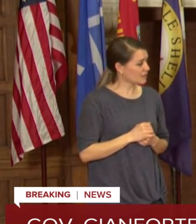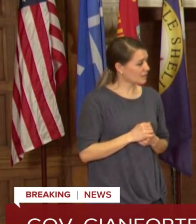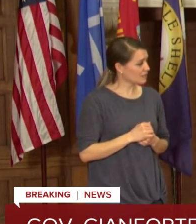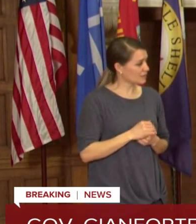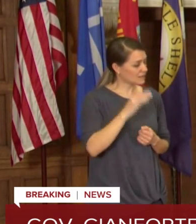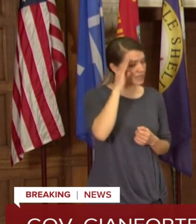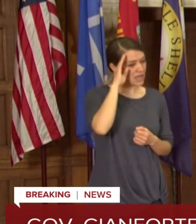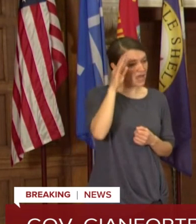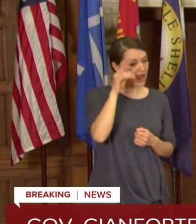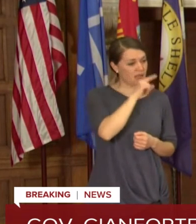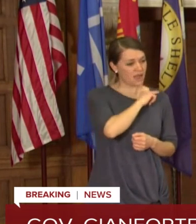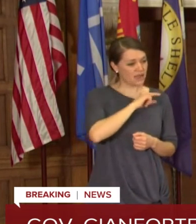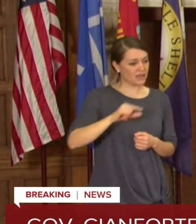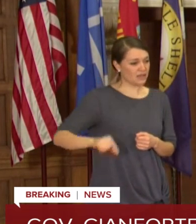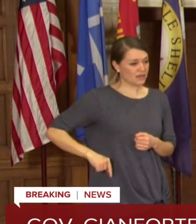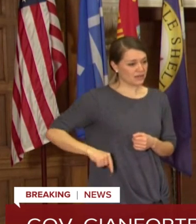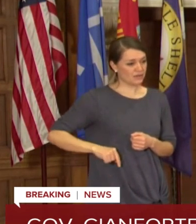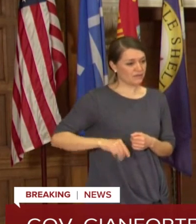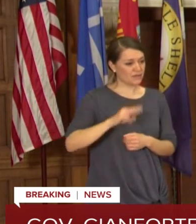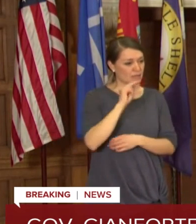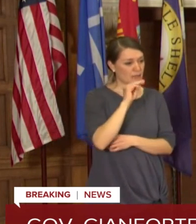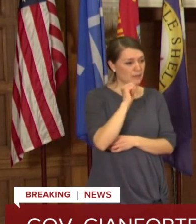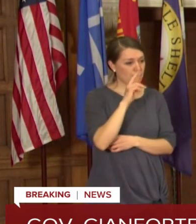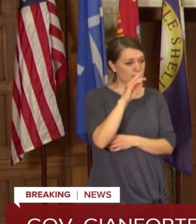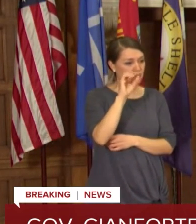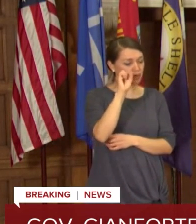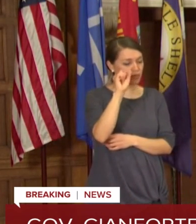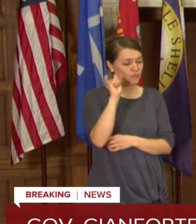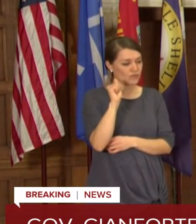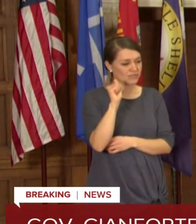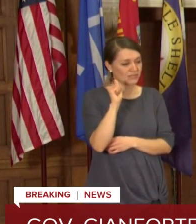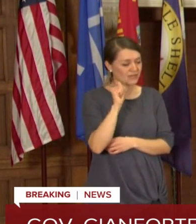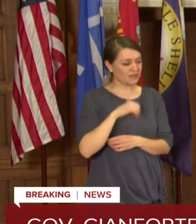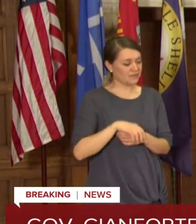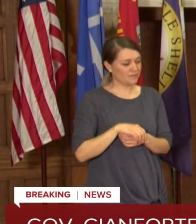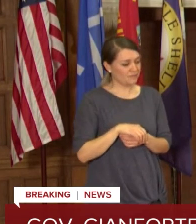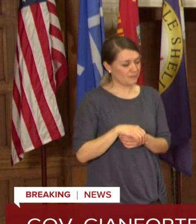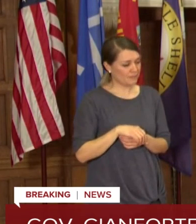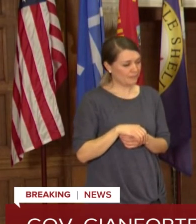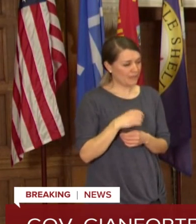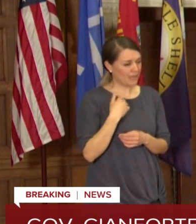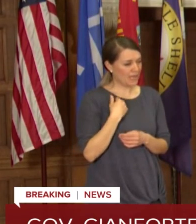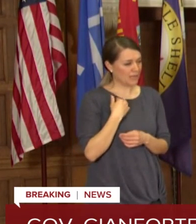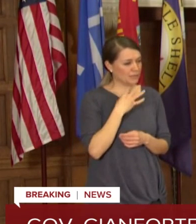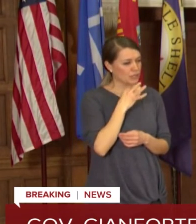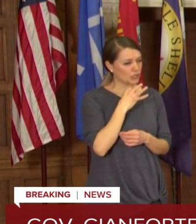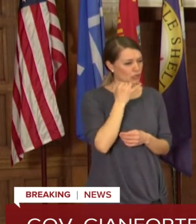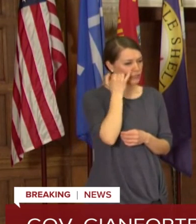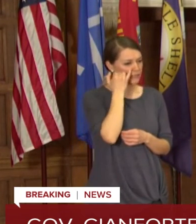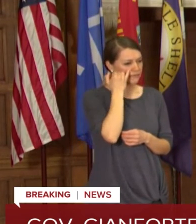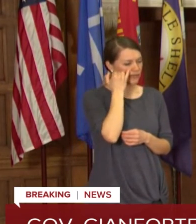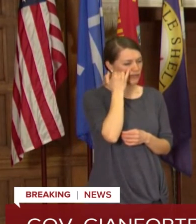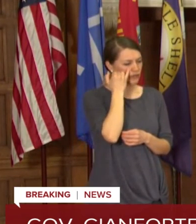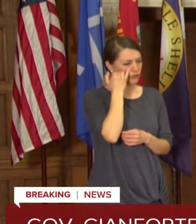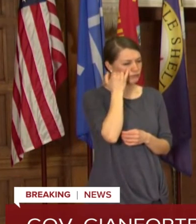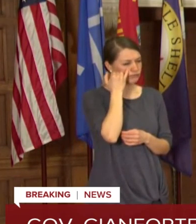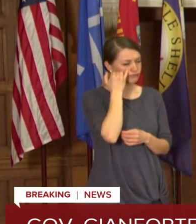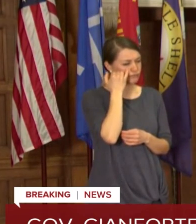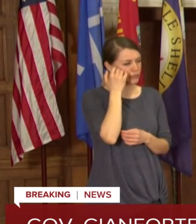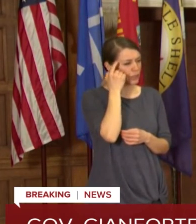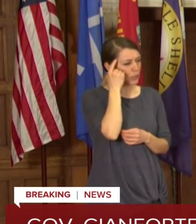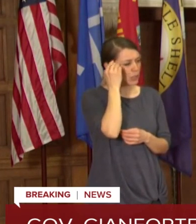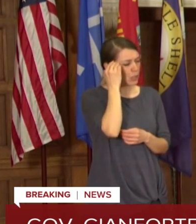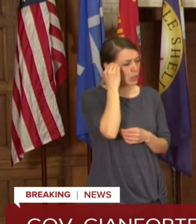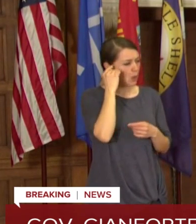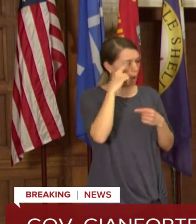Hi, Governor Gianforte. This is Maritza Giorgio with NBC Montana. I'm wondering about variants, if there are any new confirmed cases in the state. And I'm